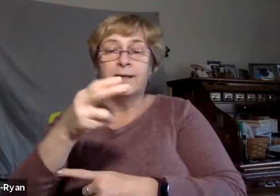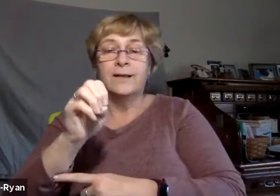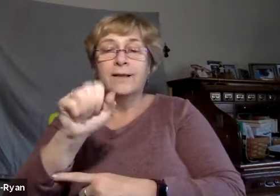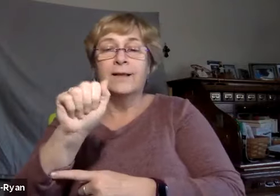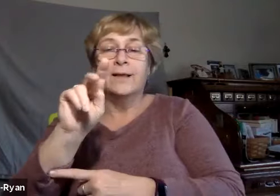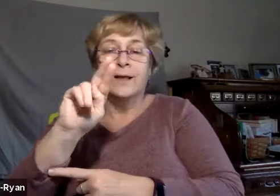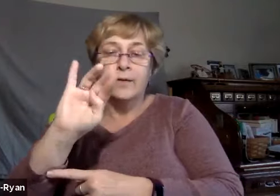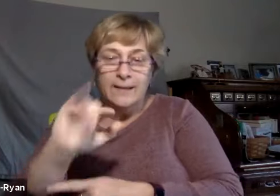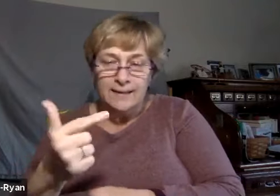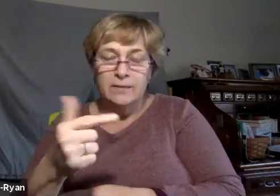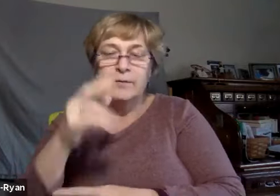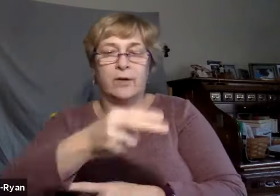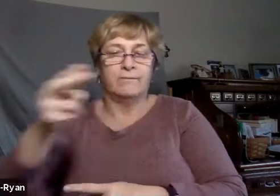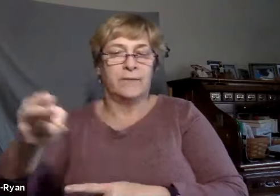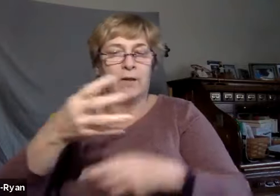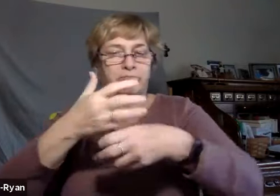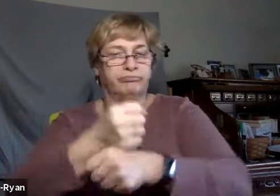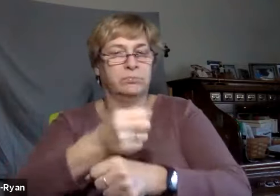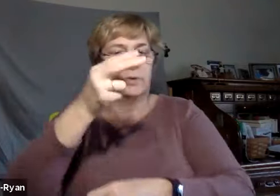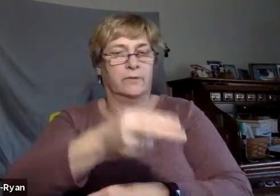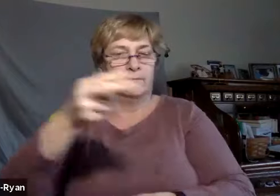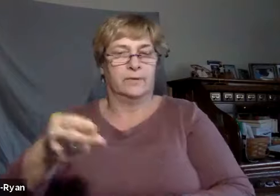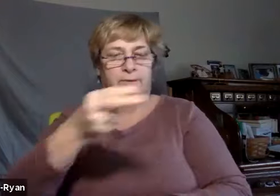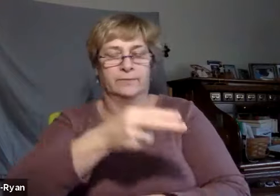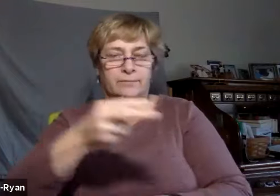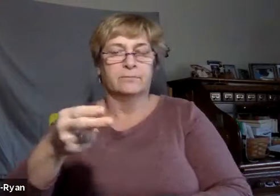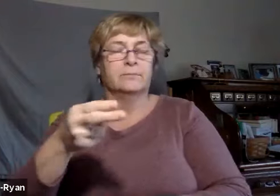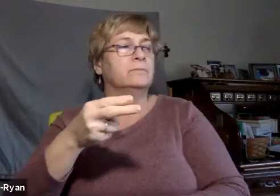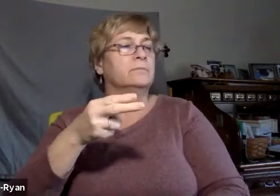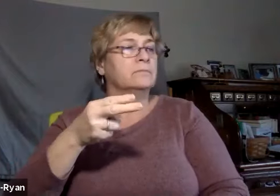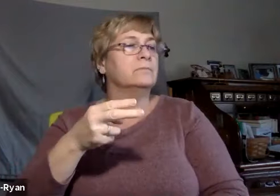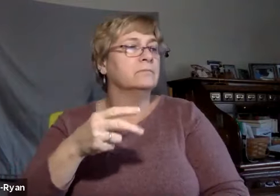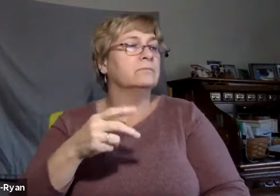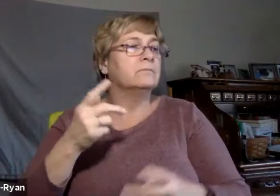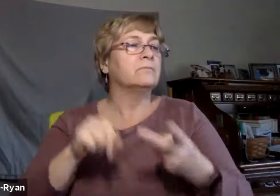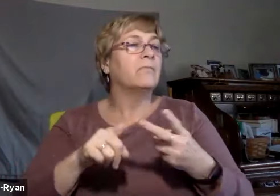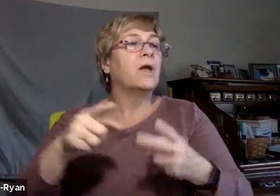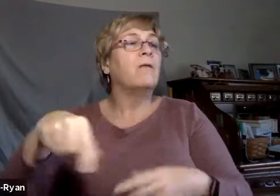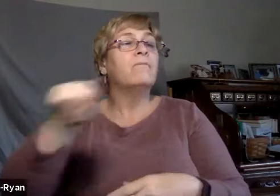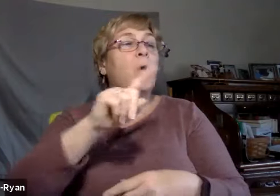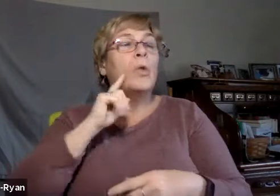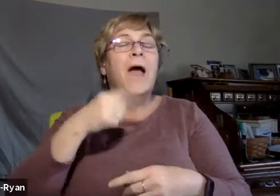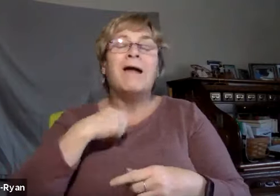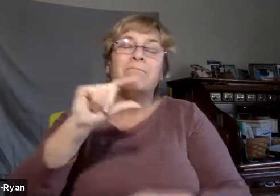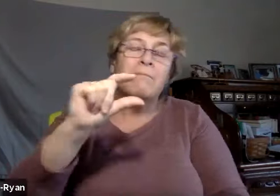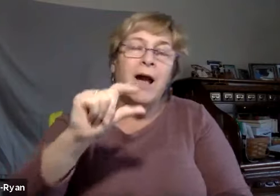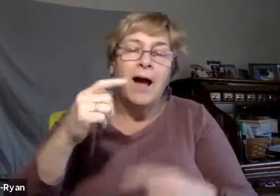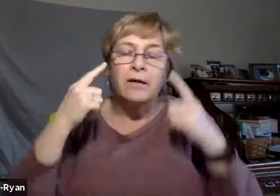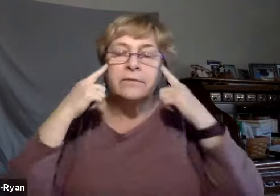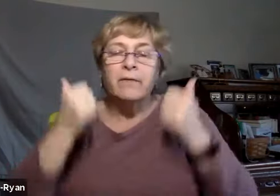for people who are hard of hearing, it's condensed into HH, hard of hearing. For those